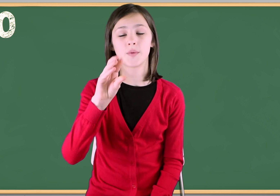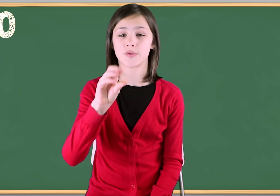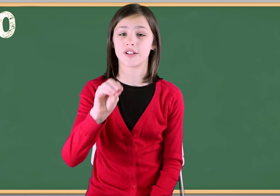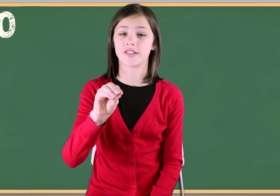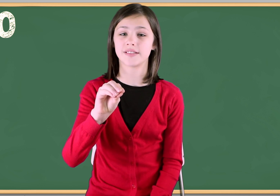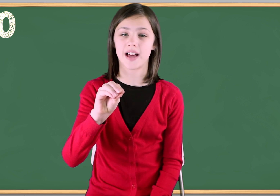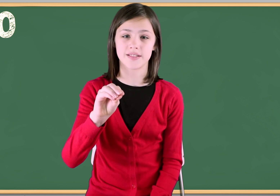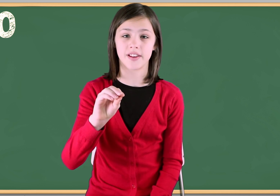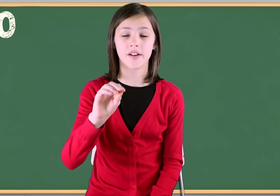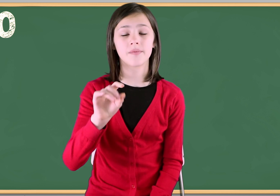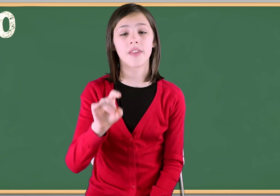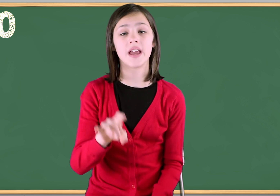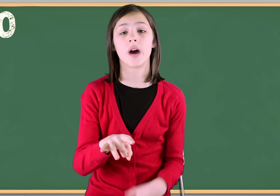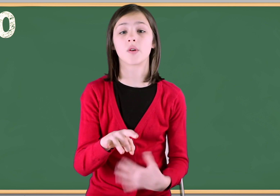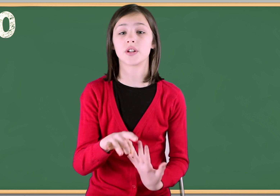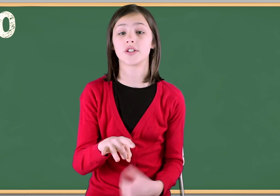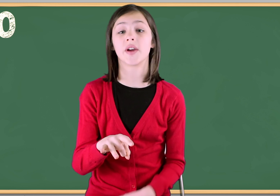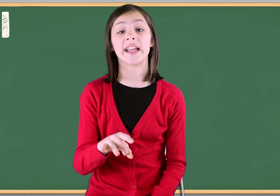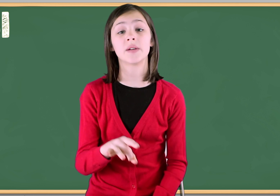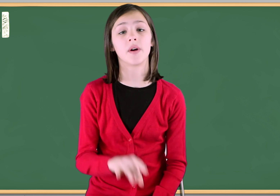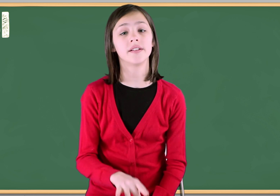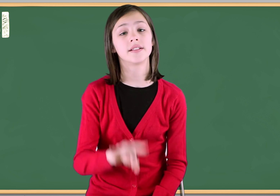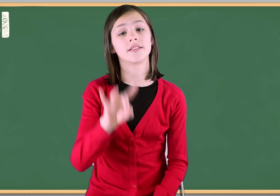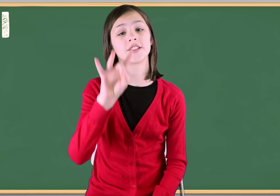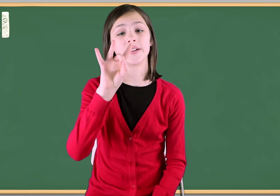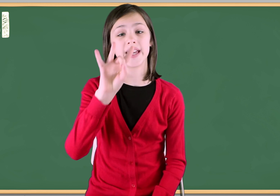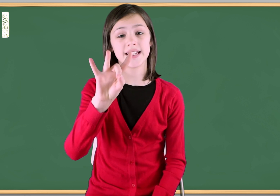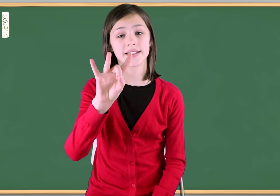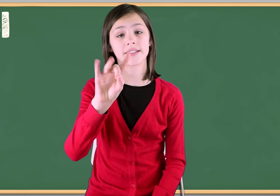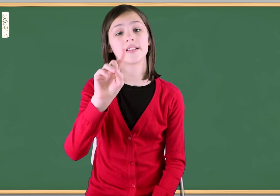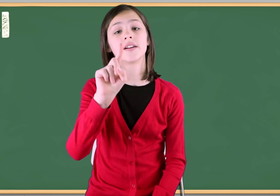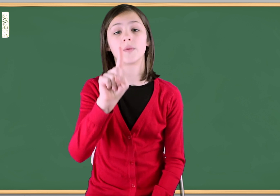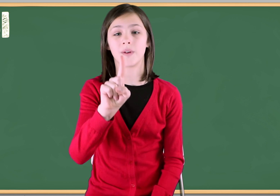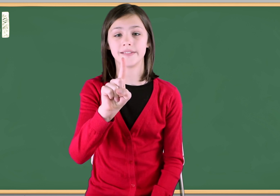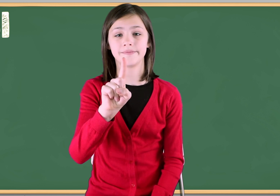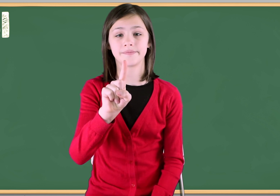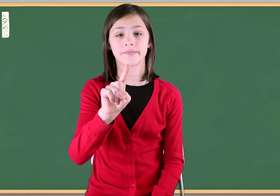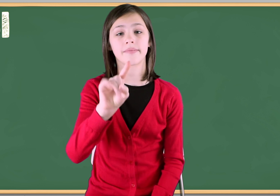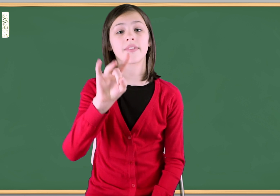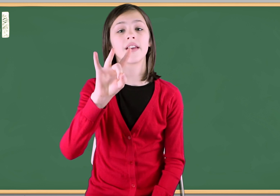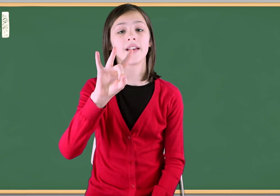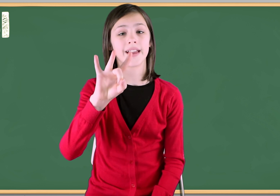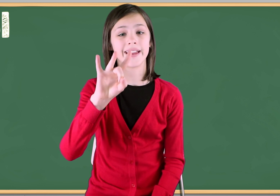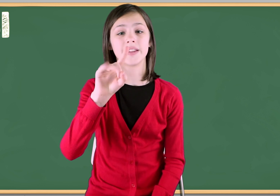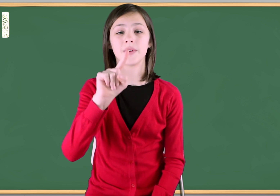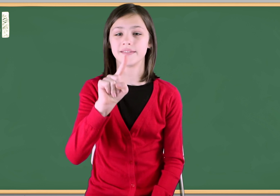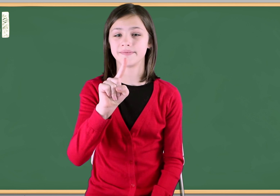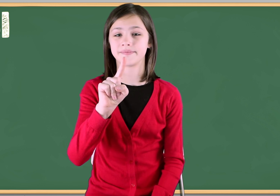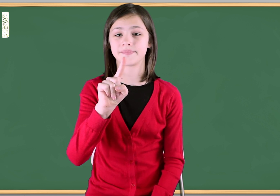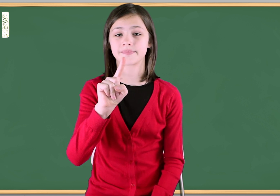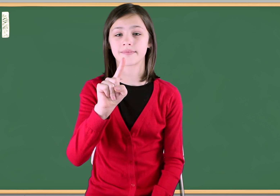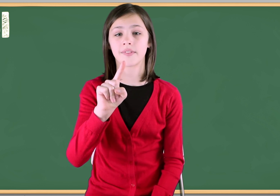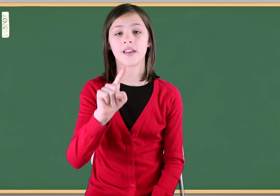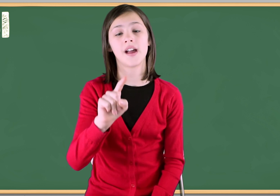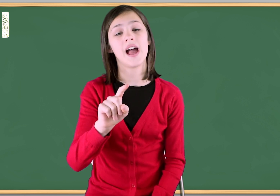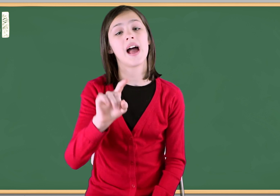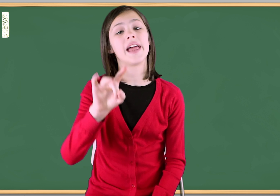which we learned in the last video. And now we're going to do 81. So 8, 1, 81. And